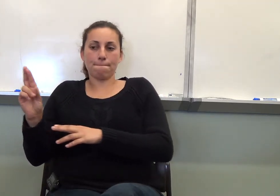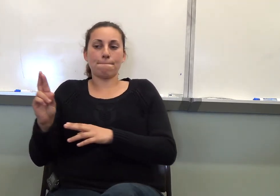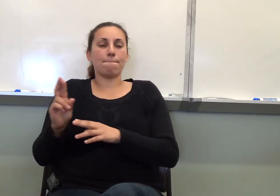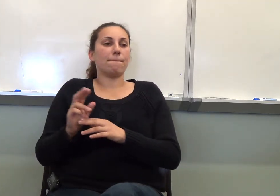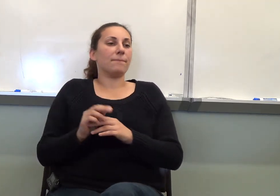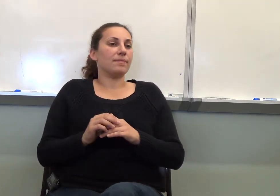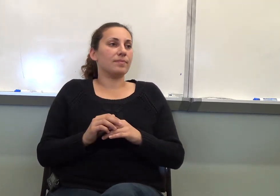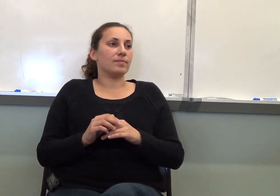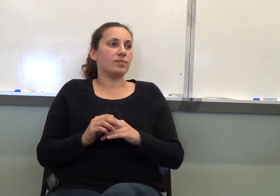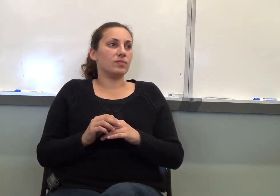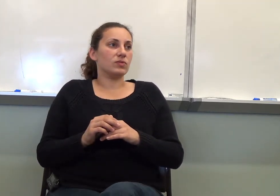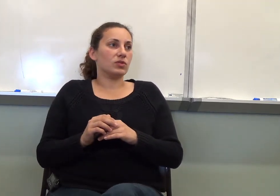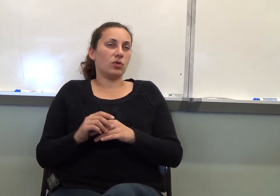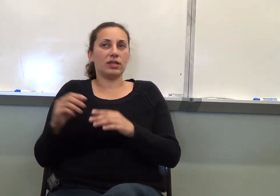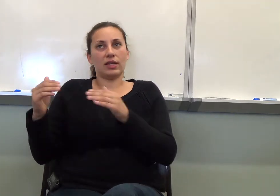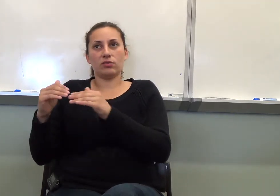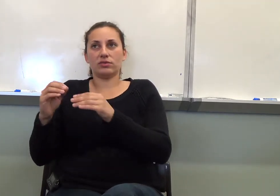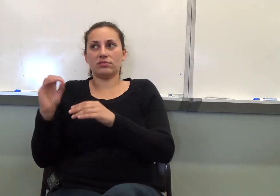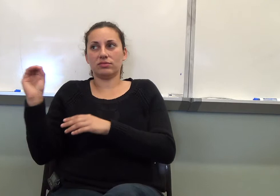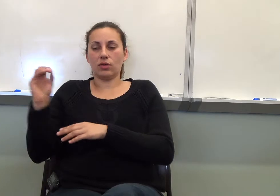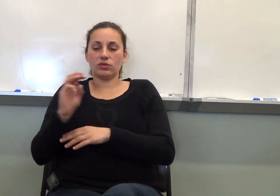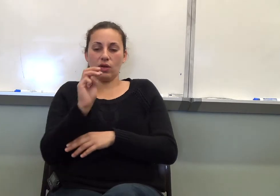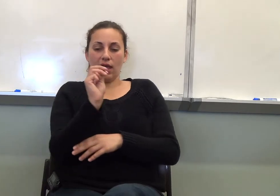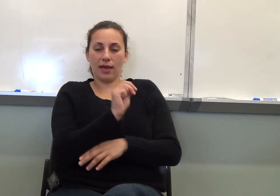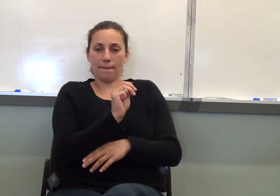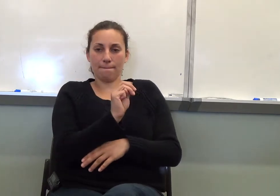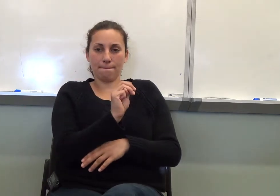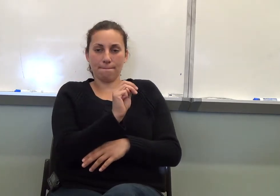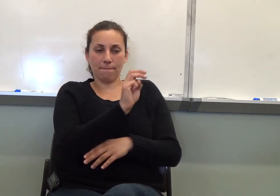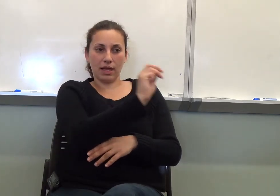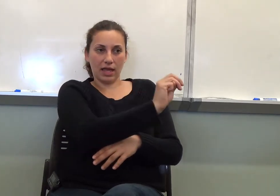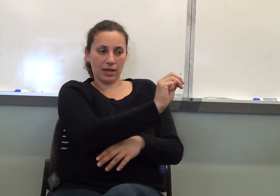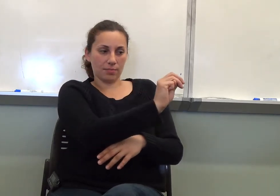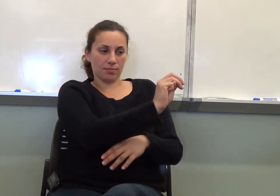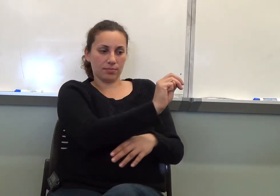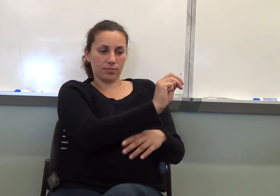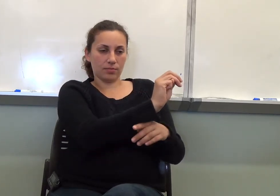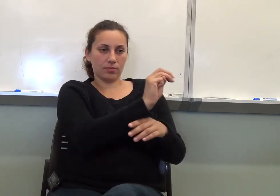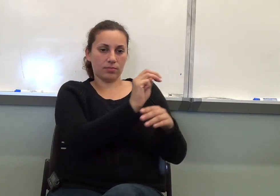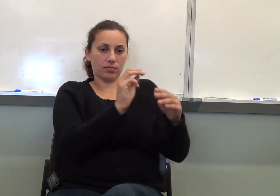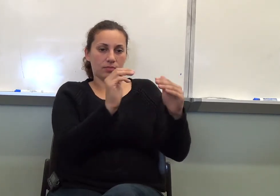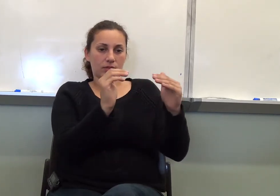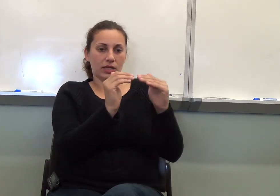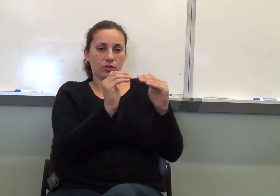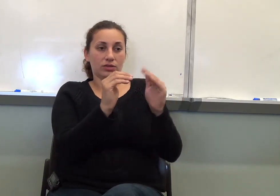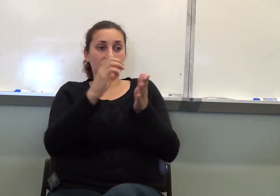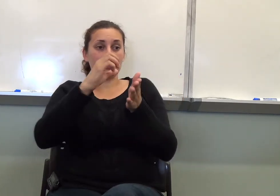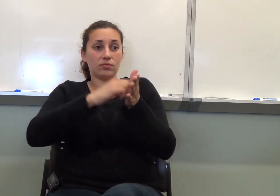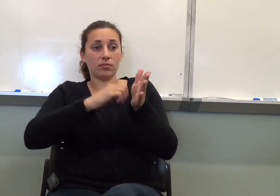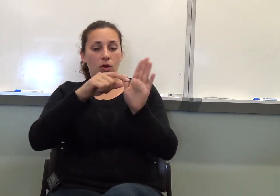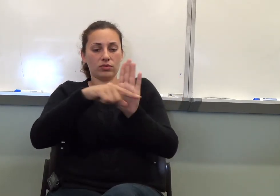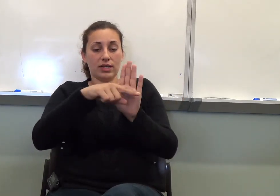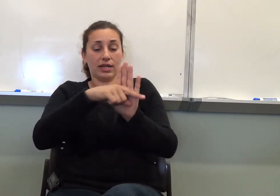Okay, this goes to nothing. There's the m. That's what I want. Now I've got minus 2/3, subtract 3/10.